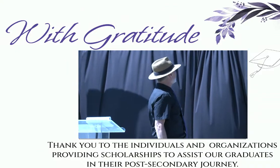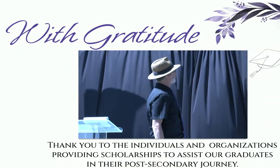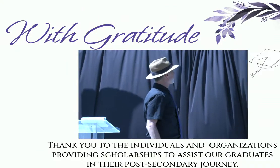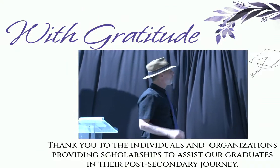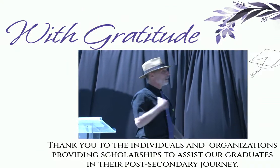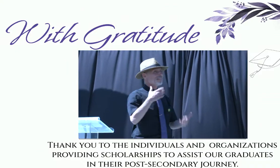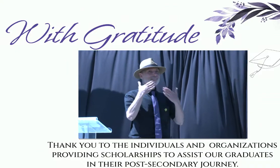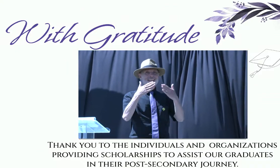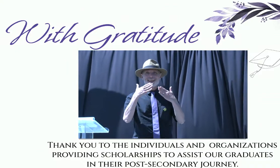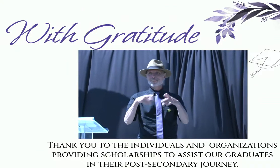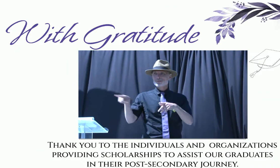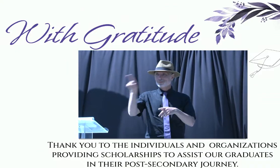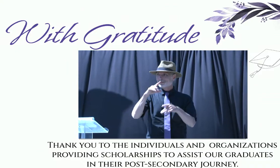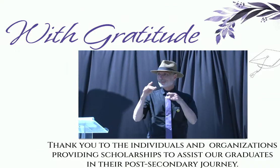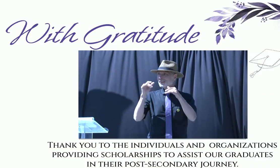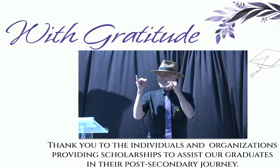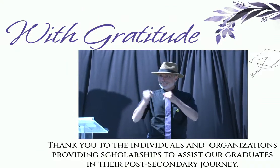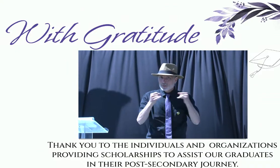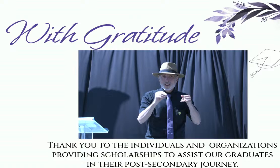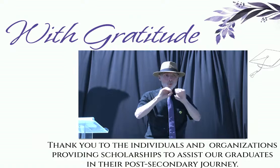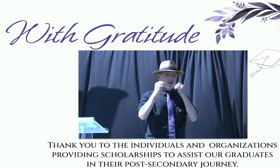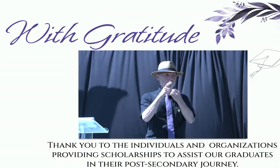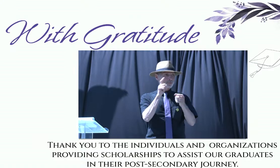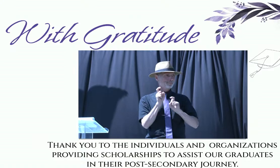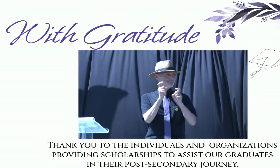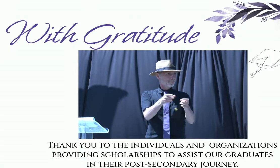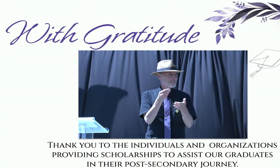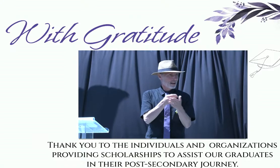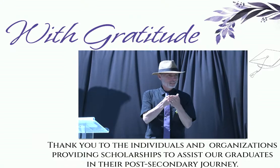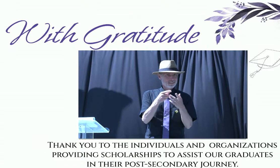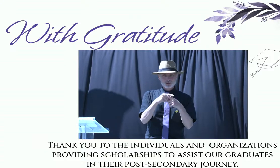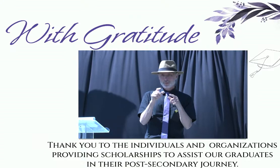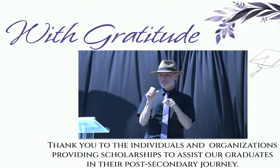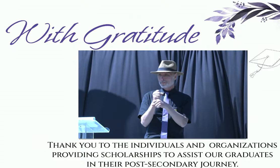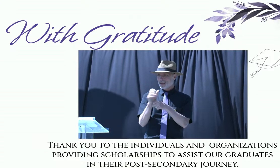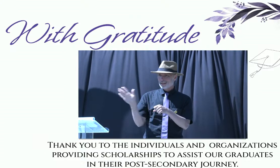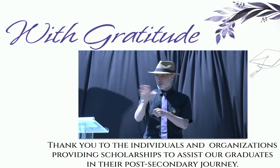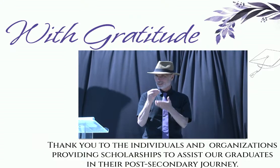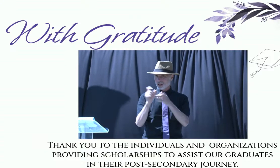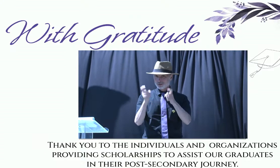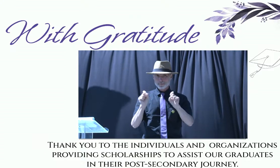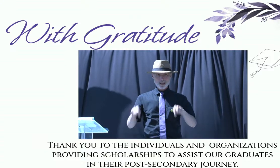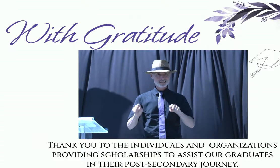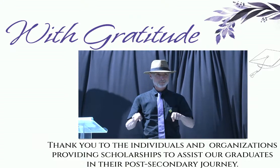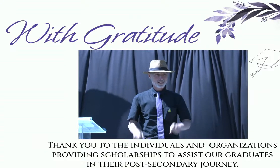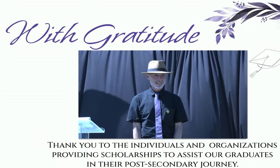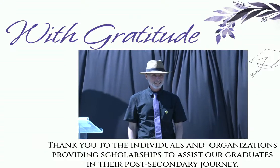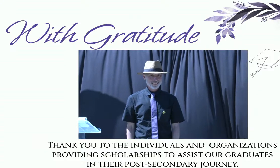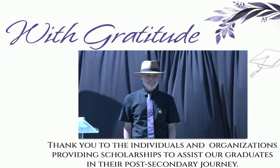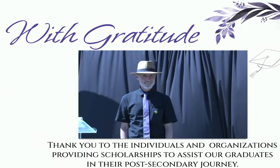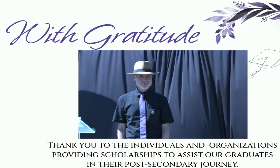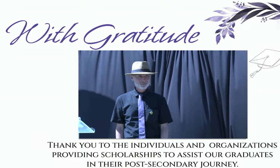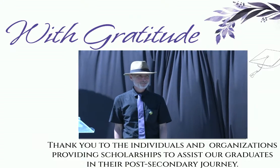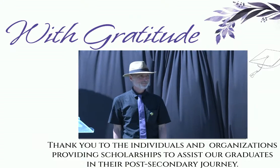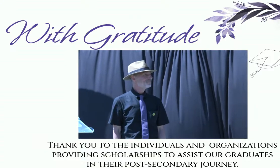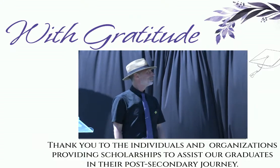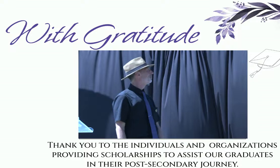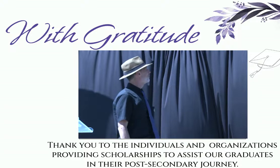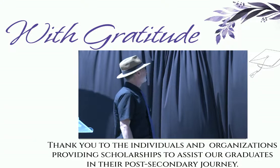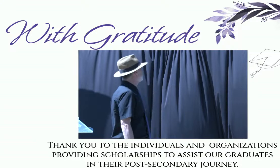into the future. We would like to thank the individuals and organizations who made it possible for us to have the scholarship awards